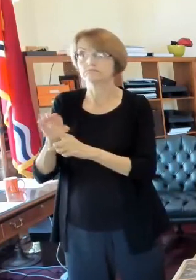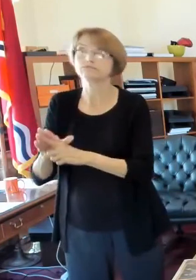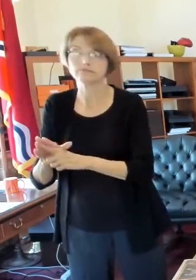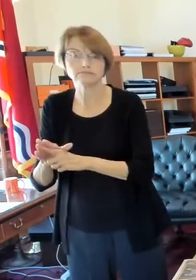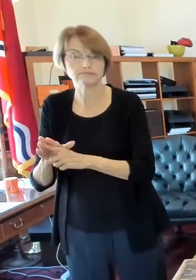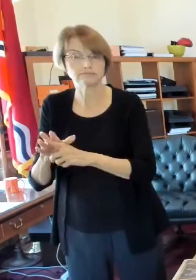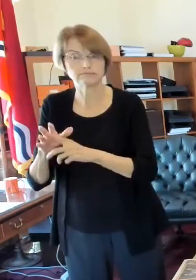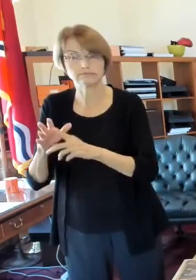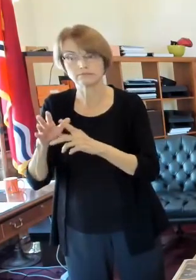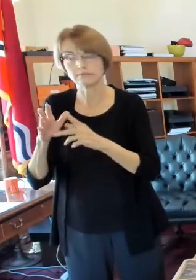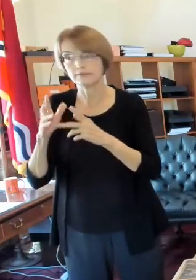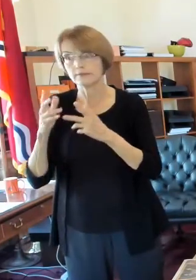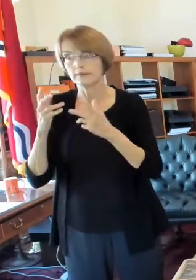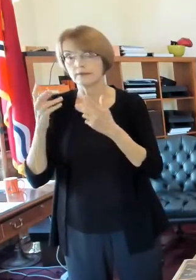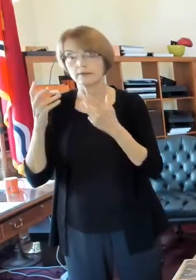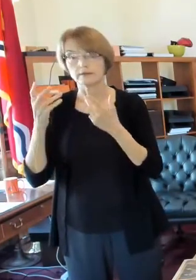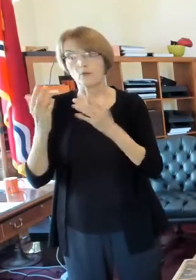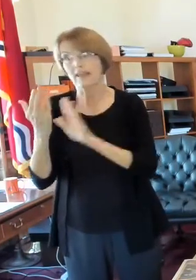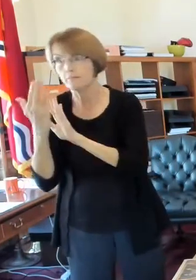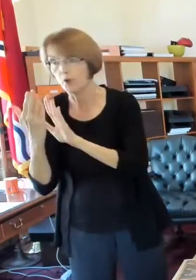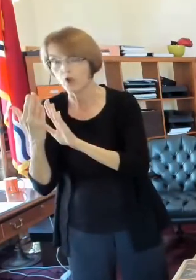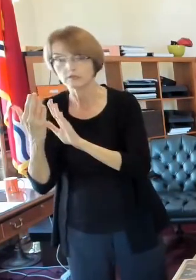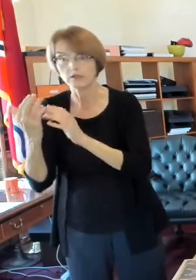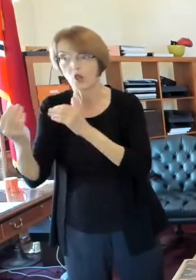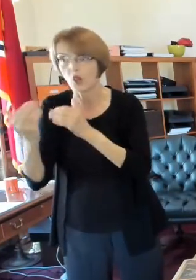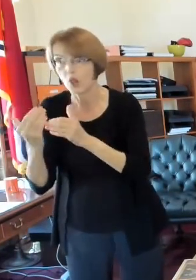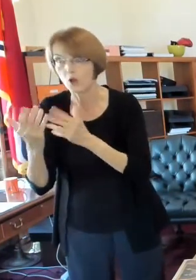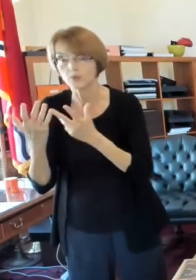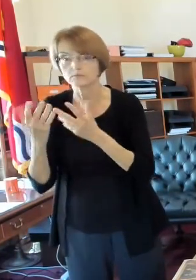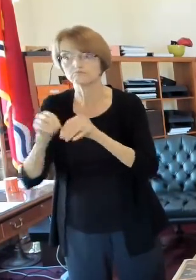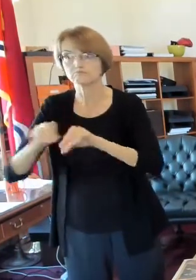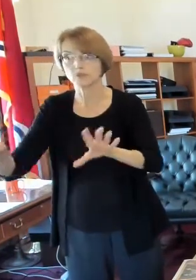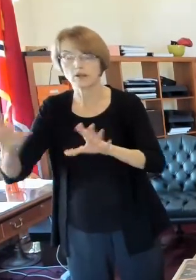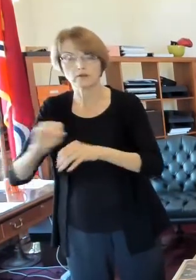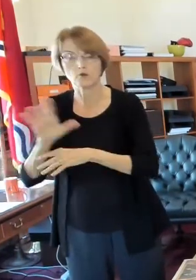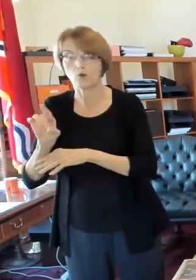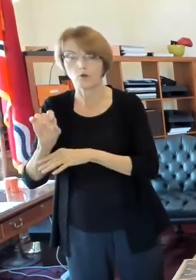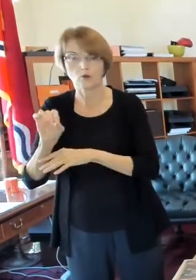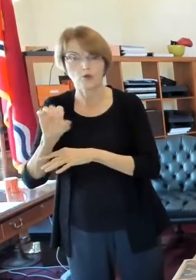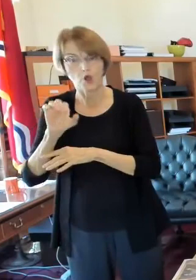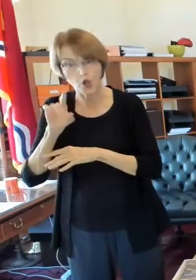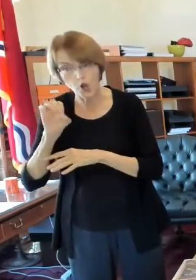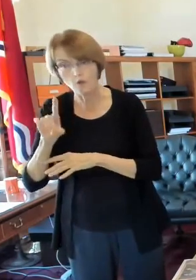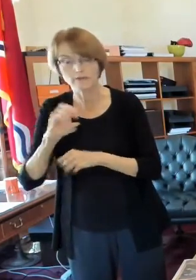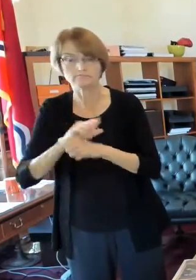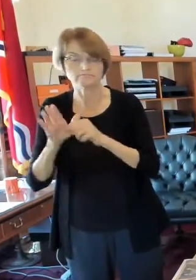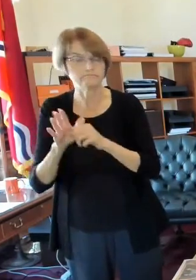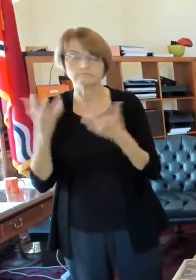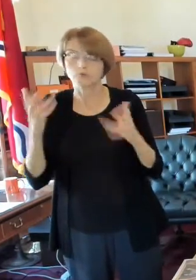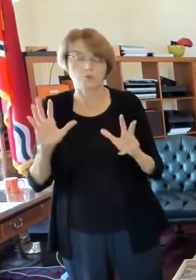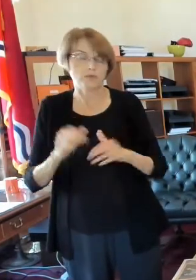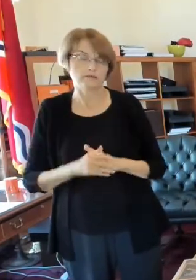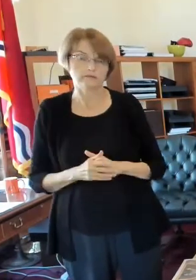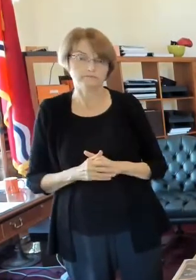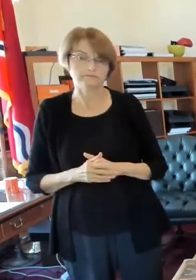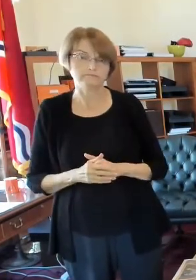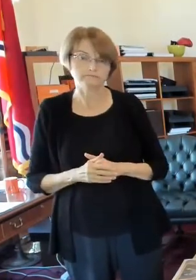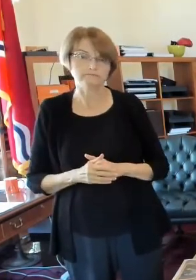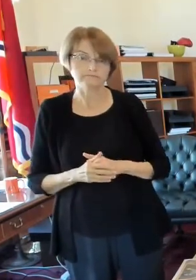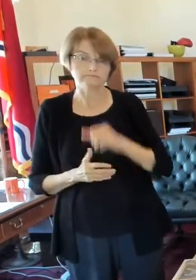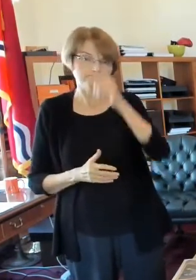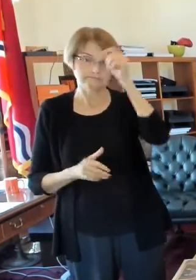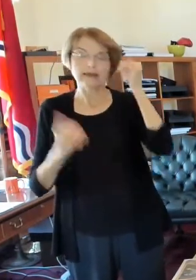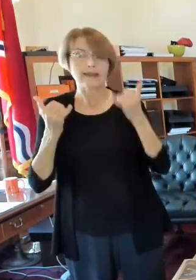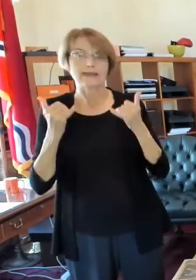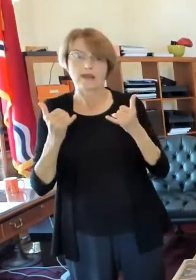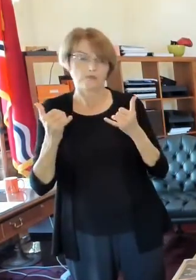seeing someone in person, and possibly spreading COVID throughout the facility. So, not right